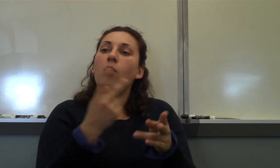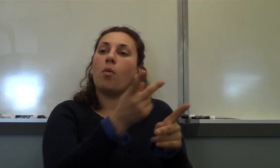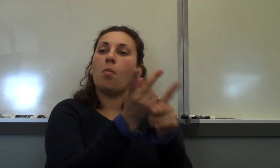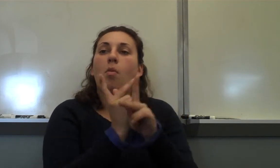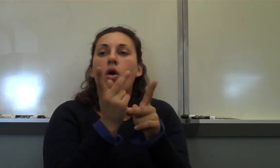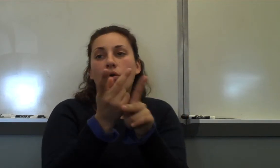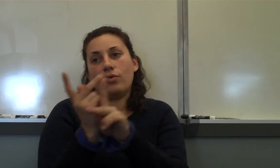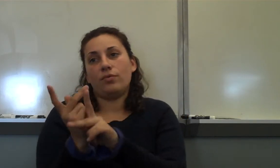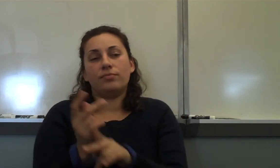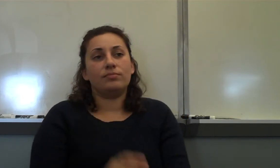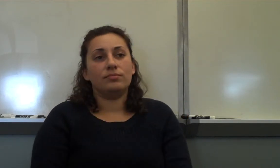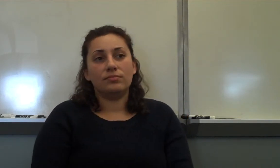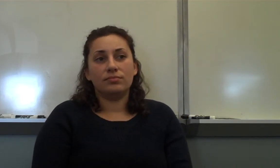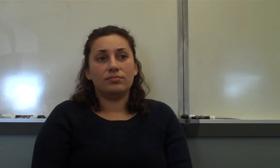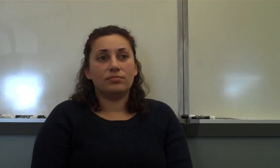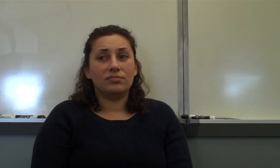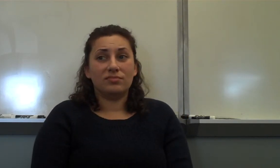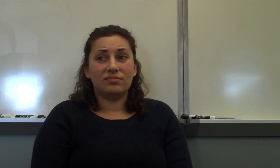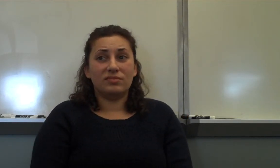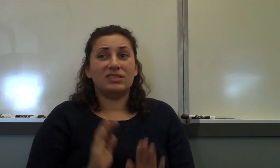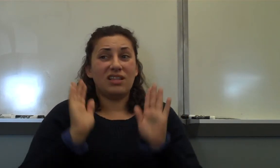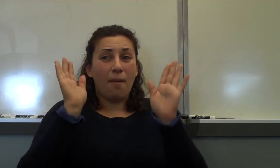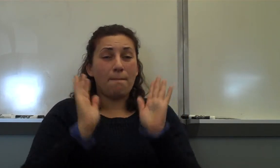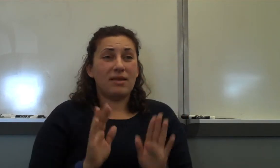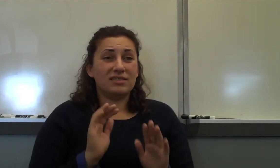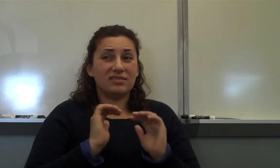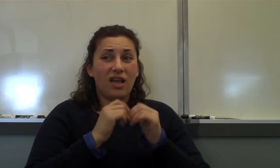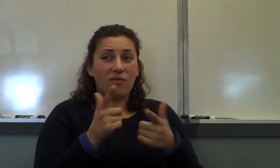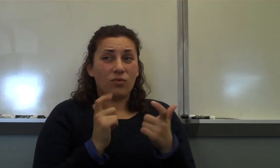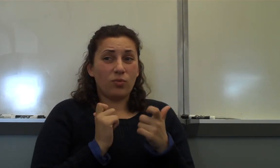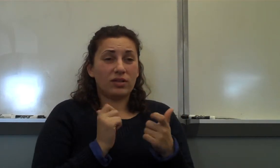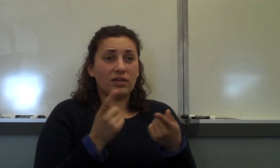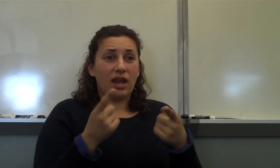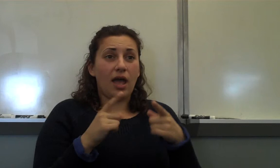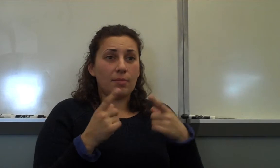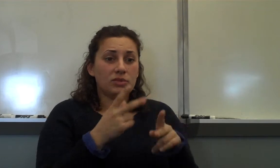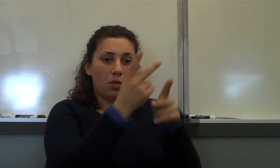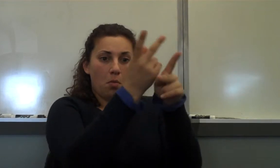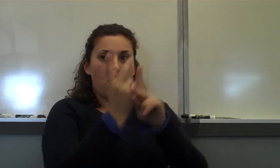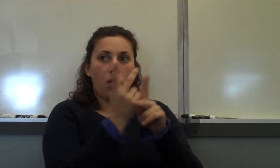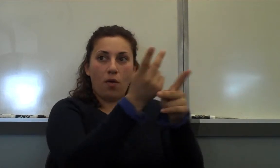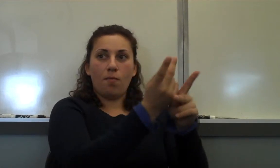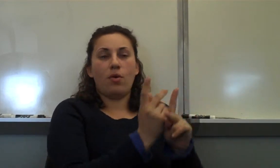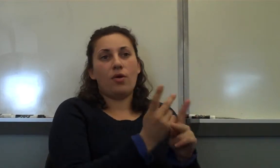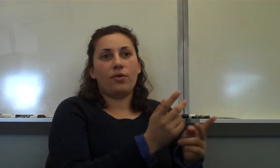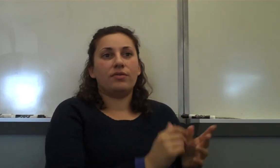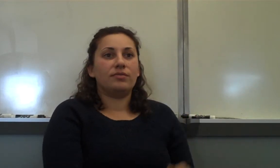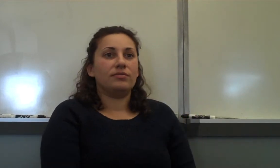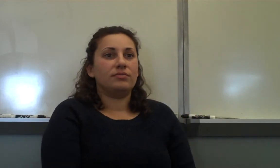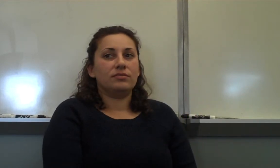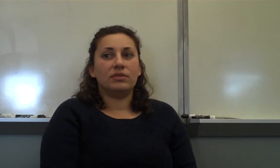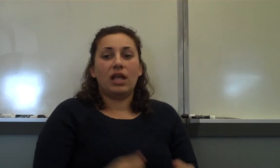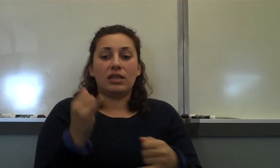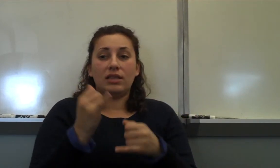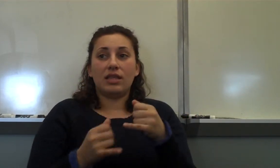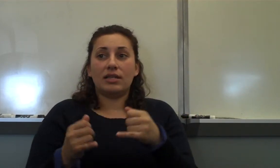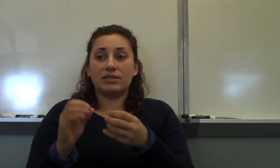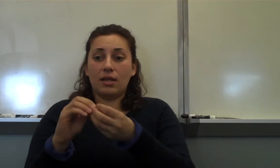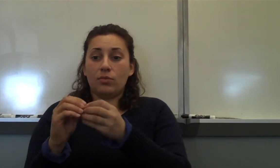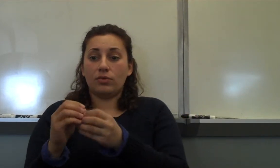It's amazing how quickly that borrowing stuff does work. If you just simply write 9s everywhere but the last one and put a 1, you got it. That